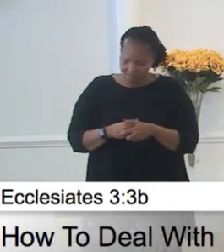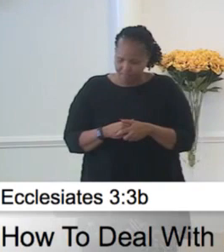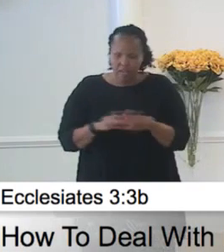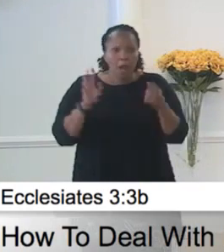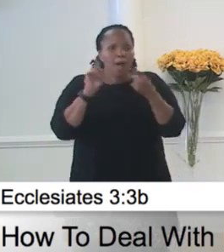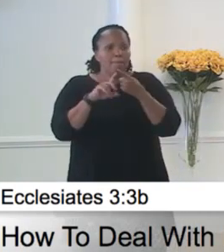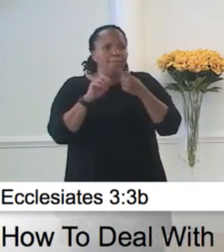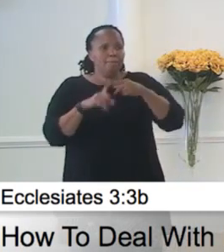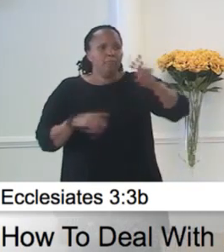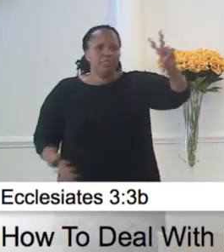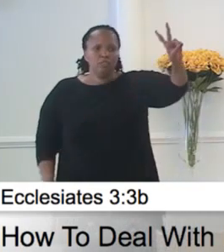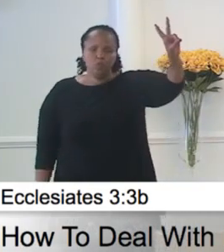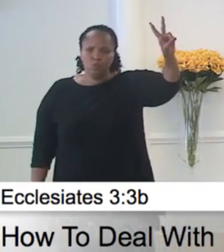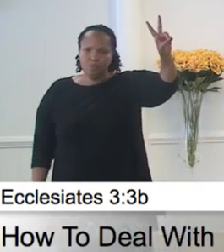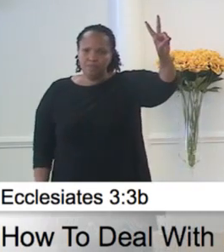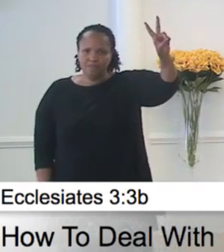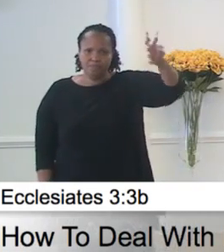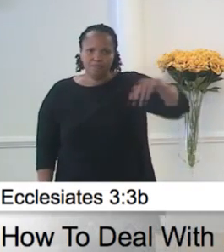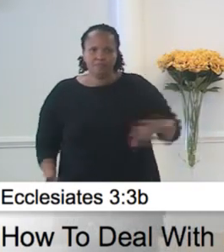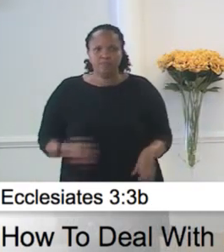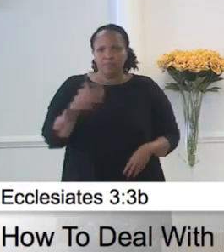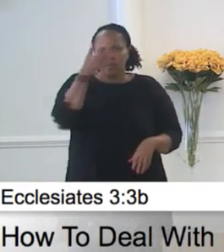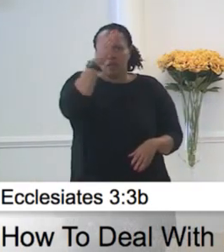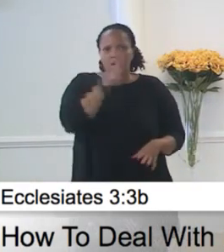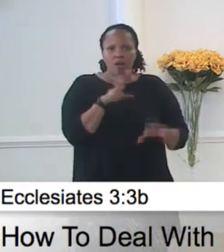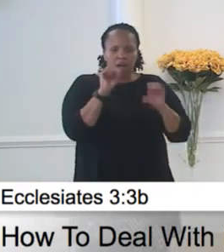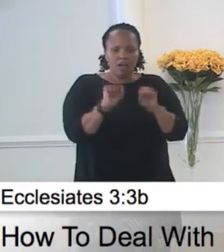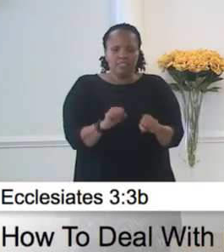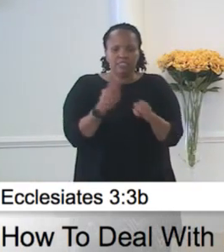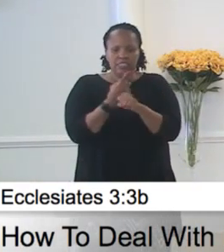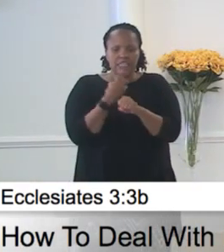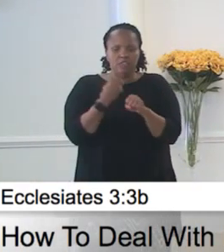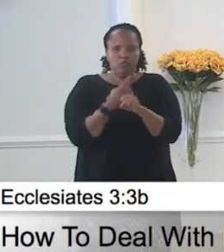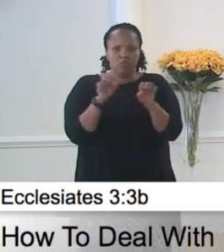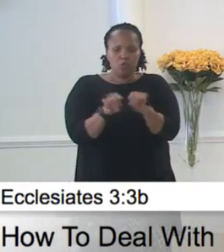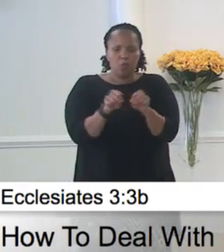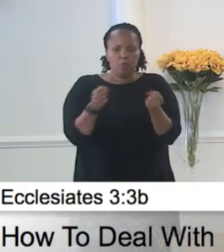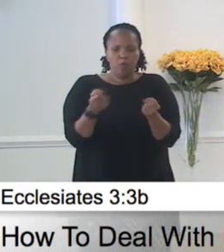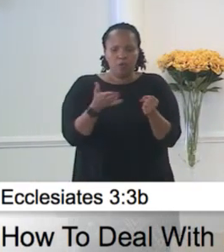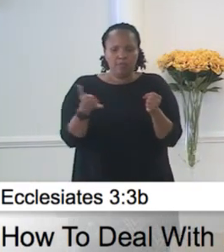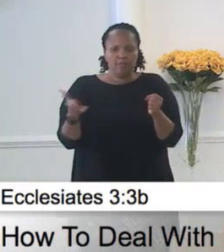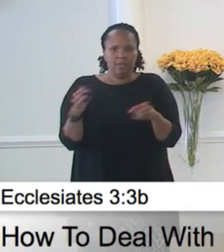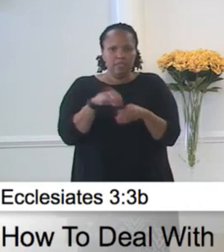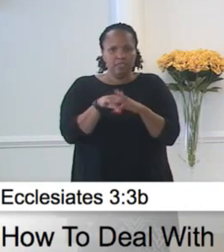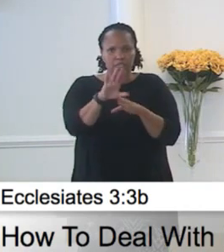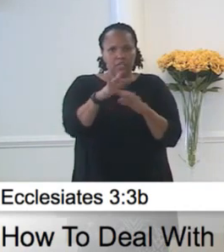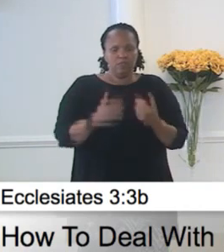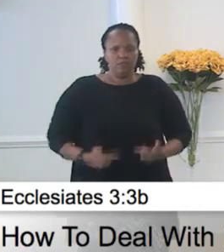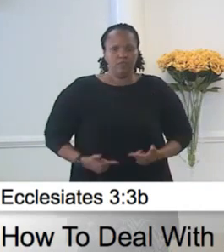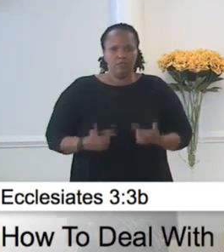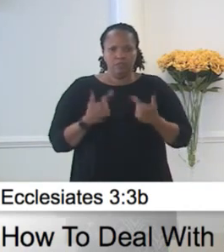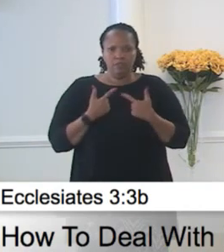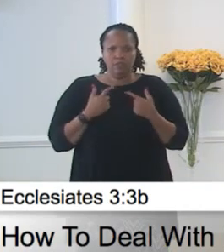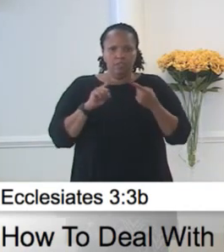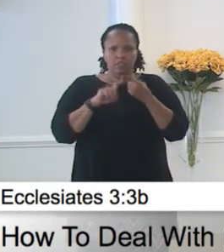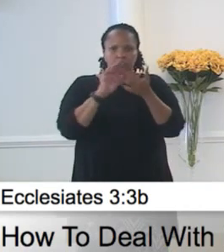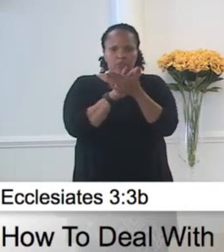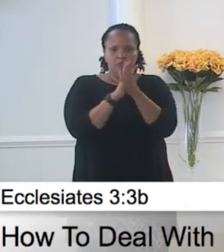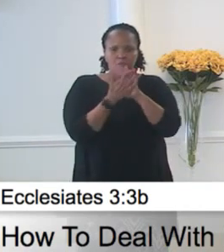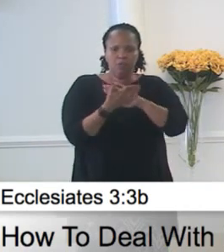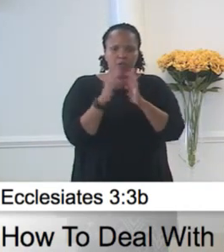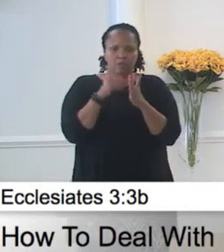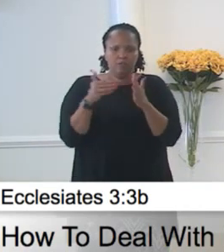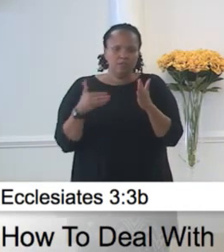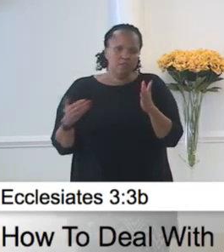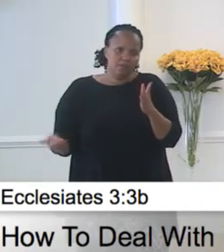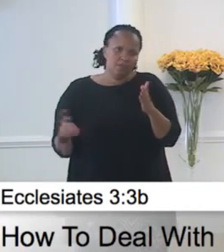Point two. God can use those broken things. Write this down. God can use those broken things to become something